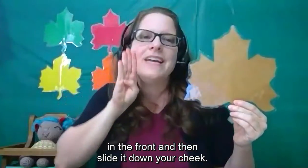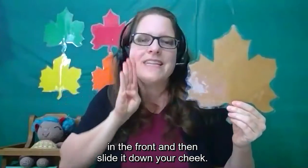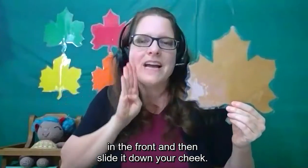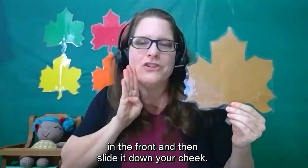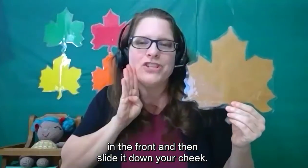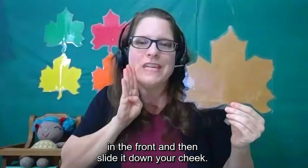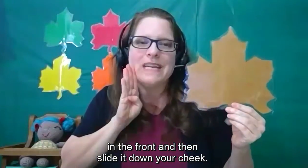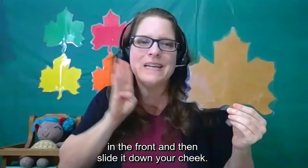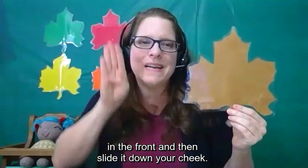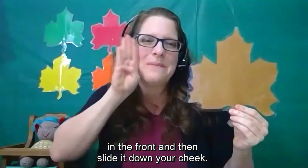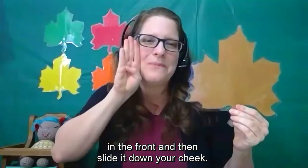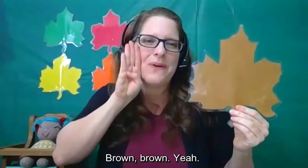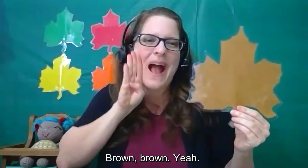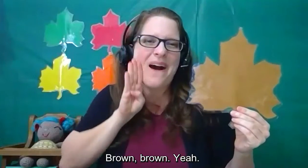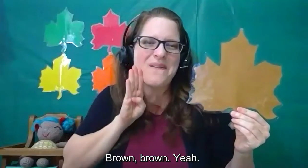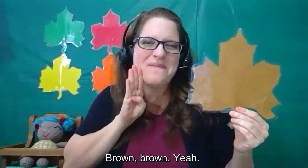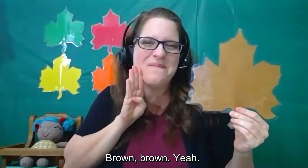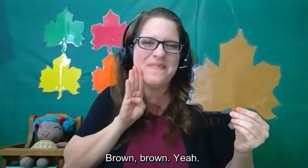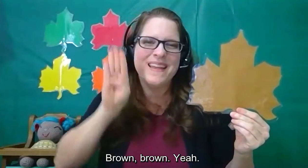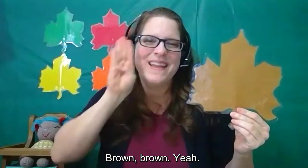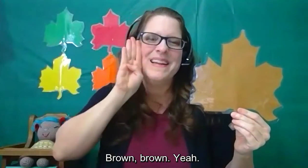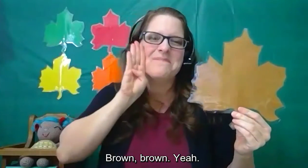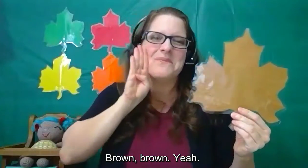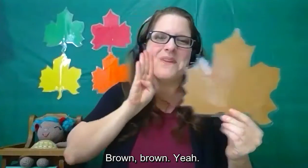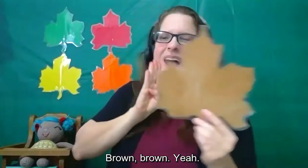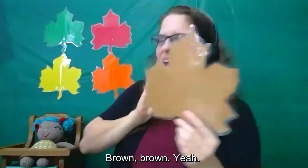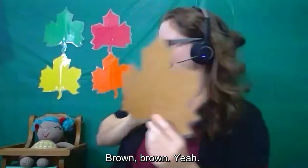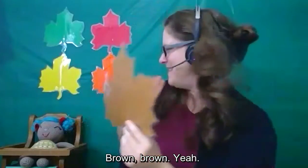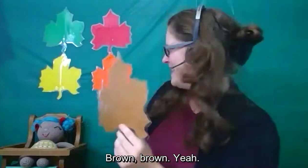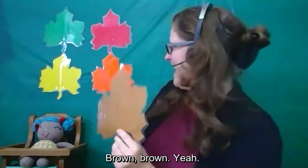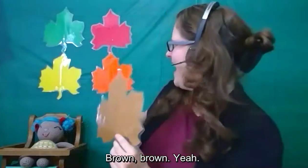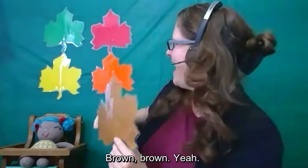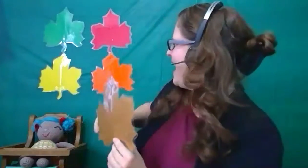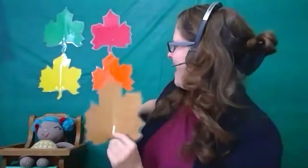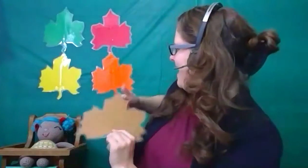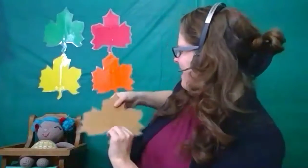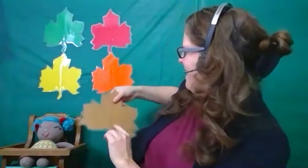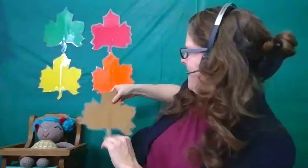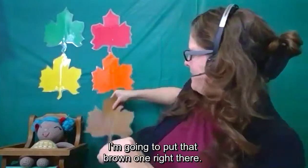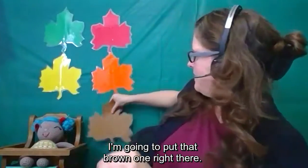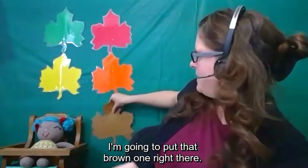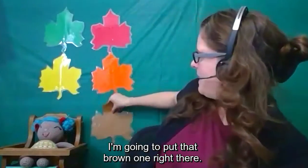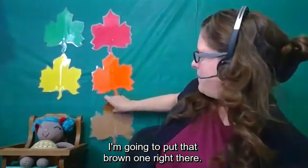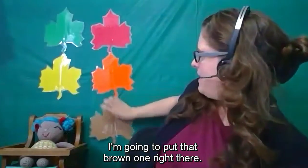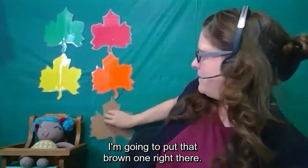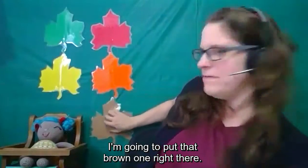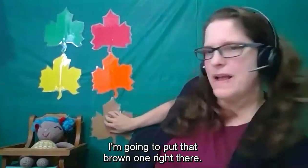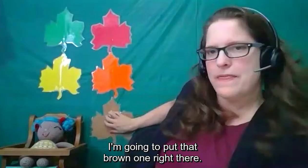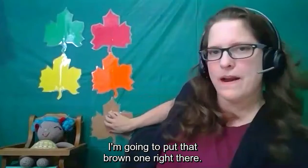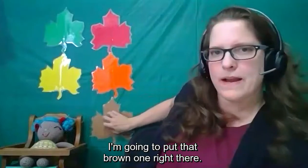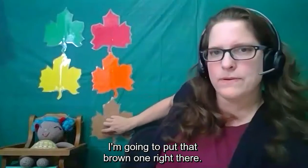it down your cheek. Brown, brown, yeah. I'm going to put that brown one right there. Can you see